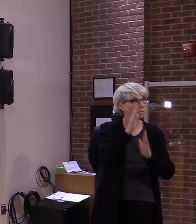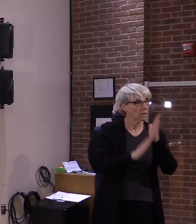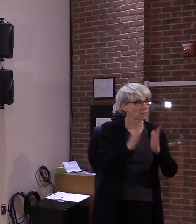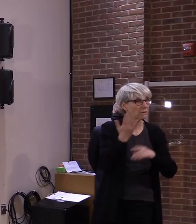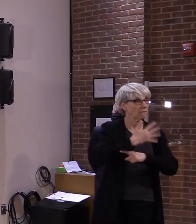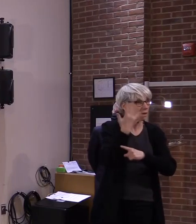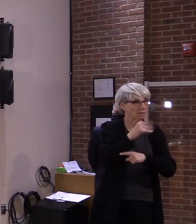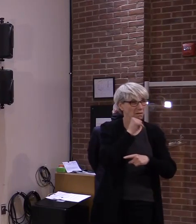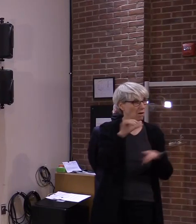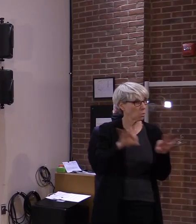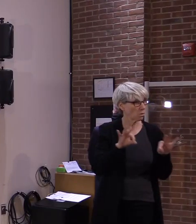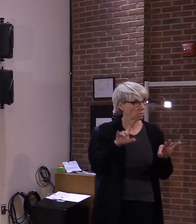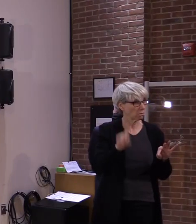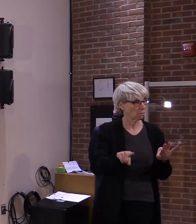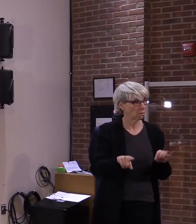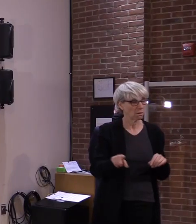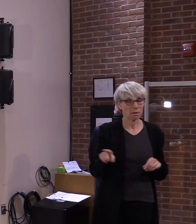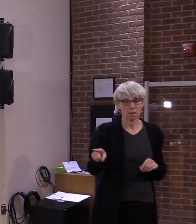Yeah, as far